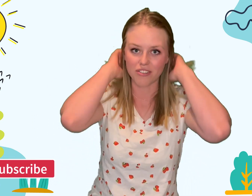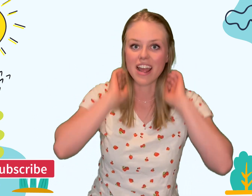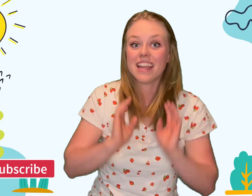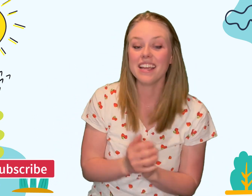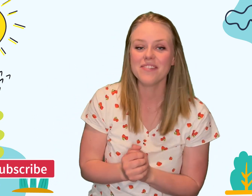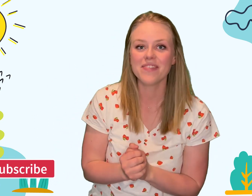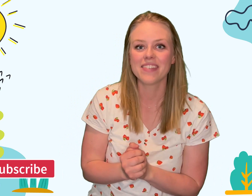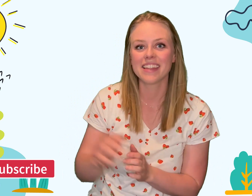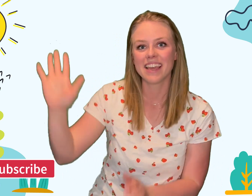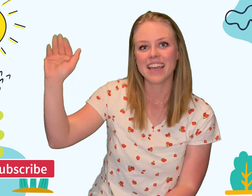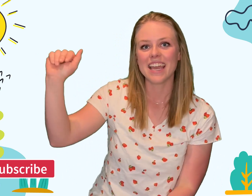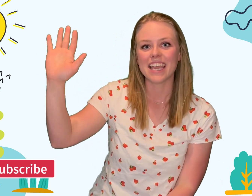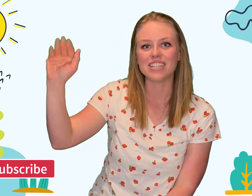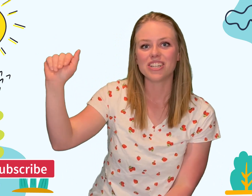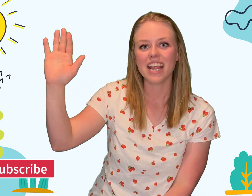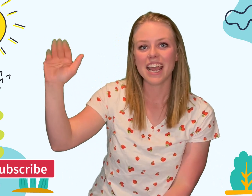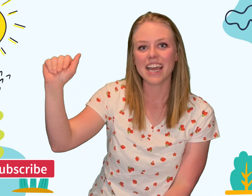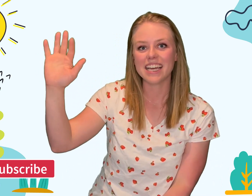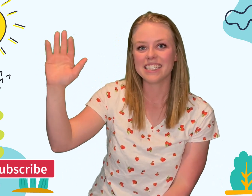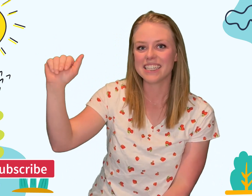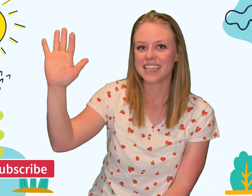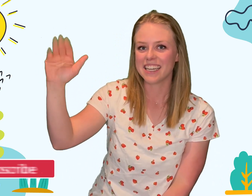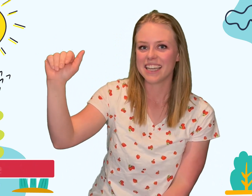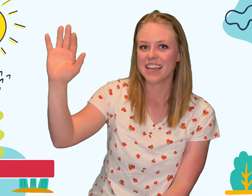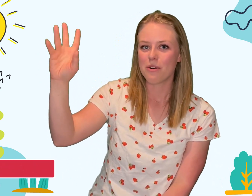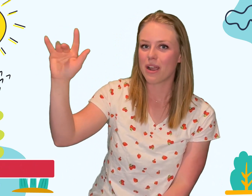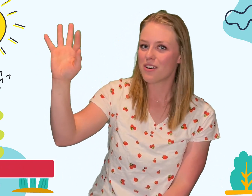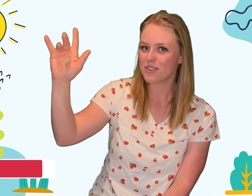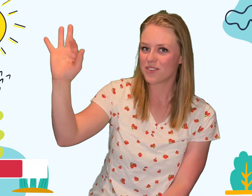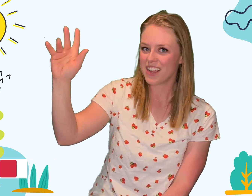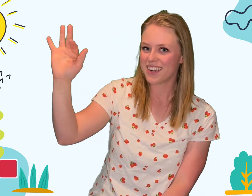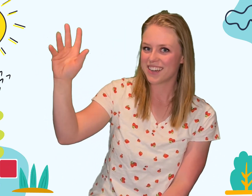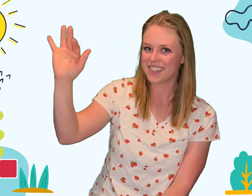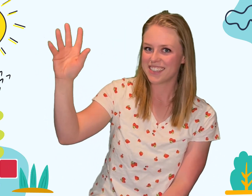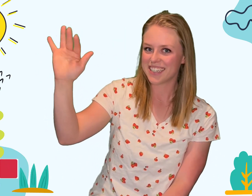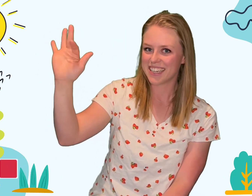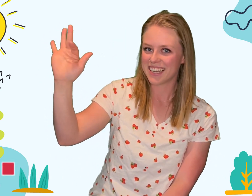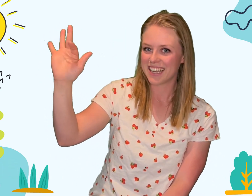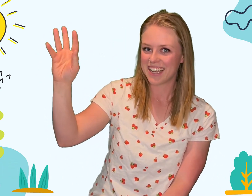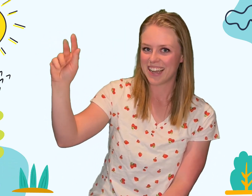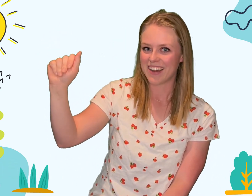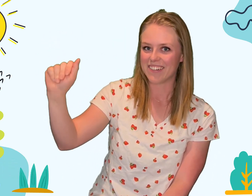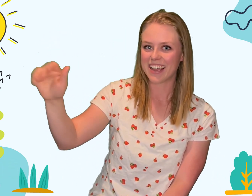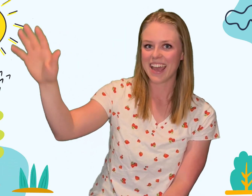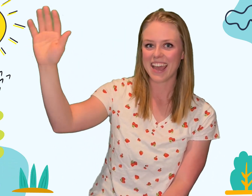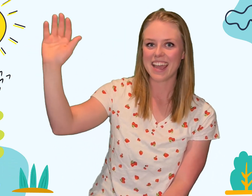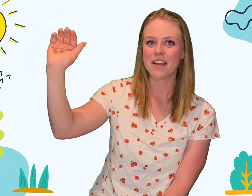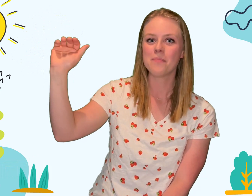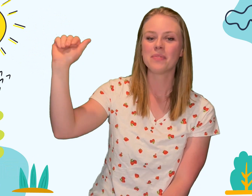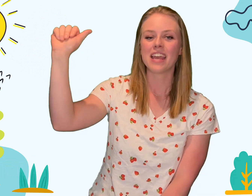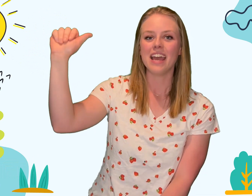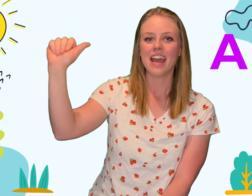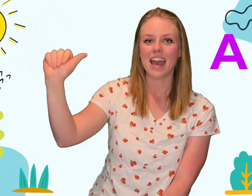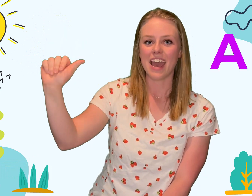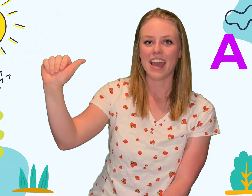ready? Get your hand. Wiggle those fingers. Okay.